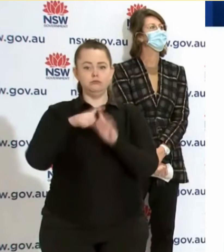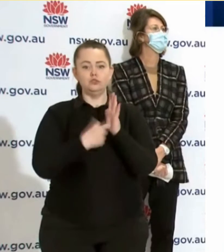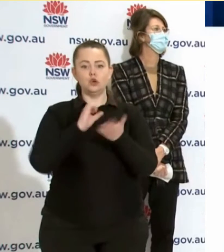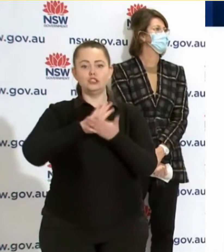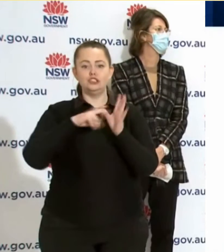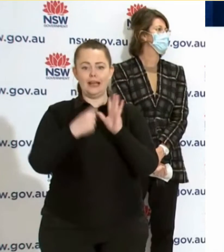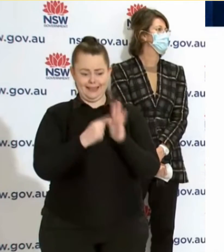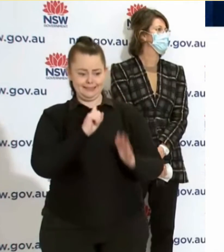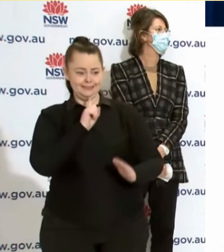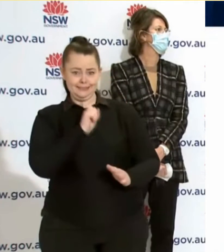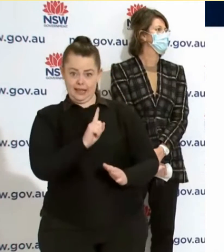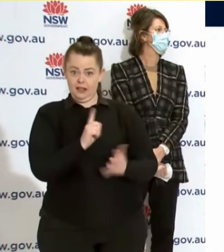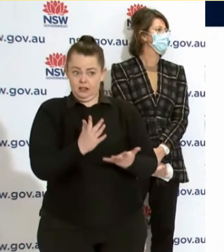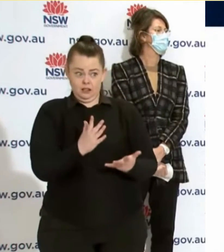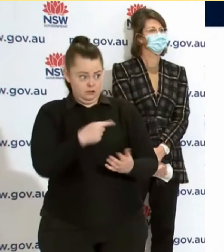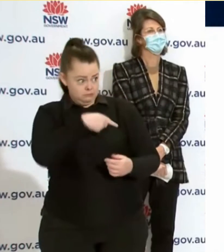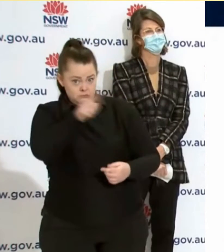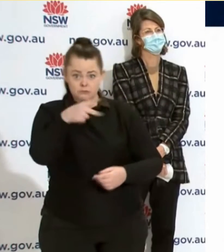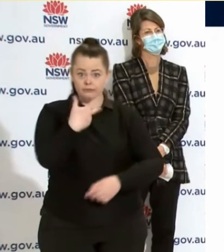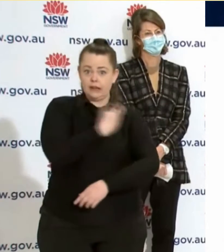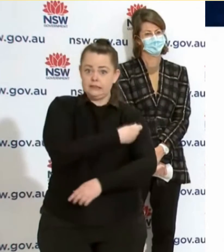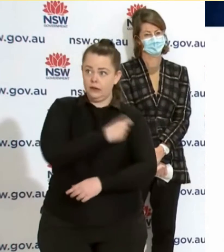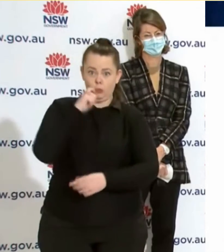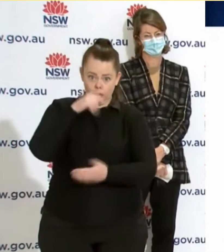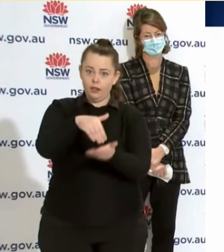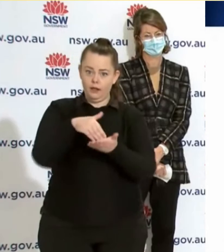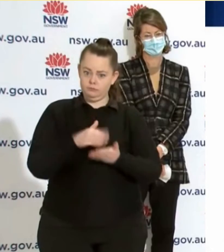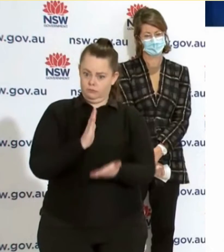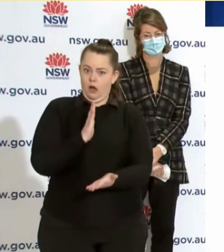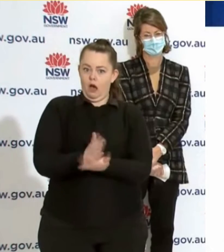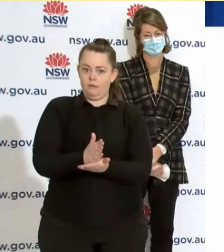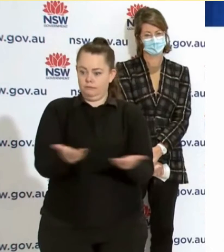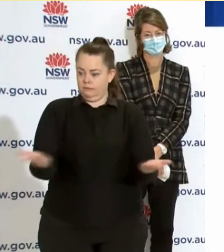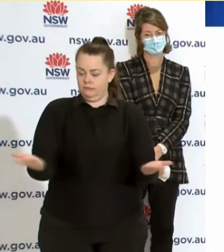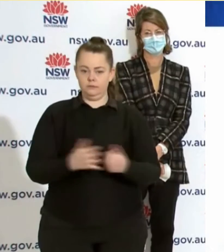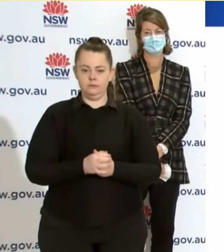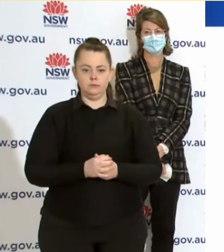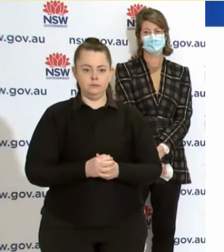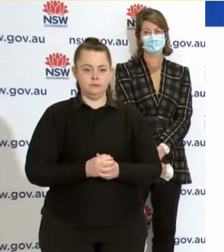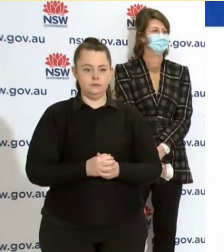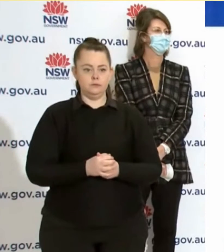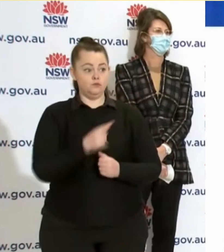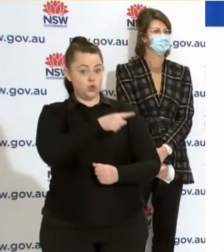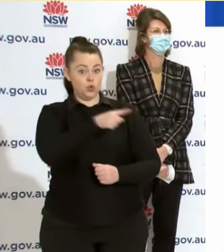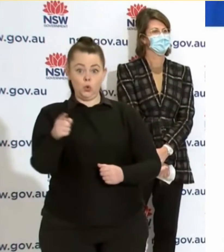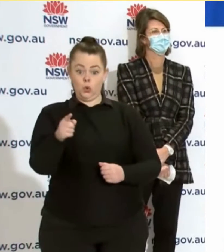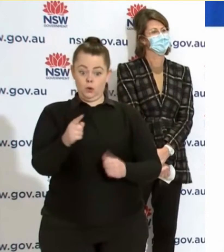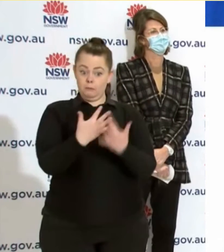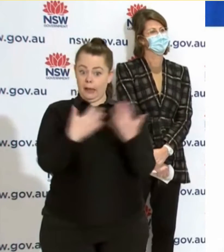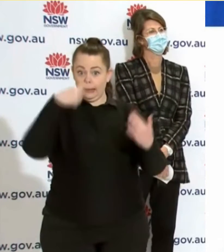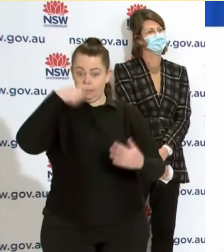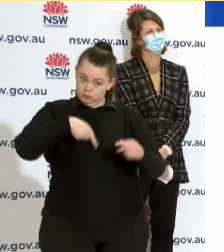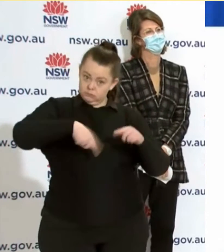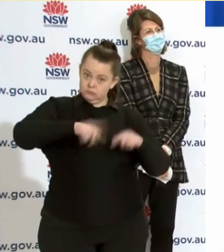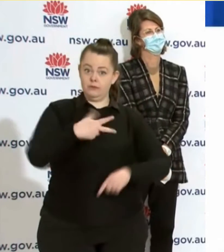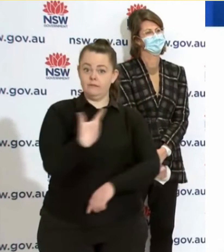is an obvious protection. So those scary numbers don't have to come to fruition if the majority of our population is vaccinated. Yeah, Premier,